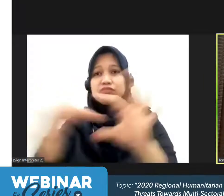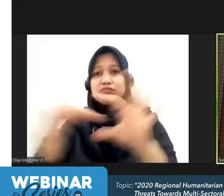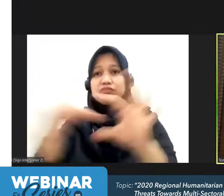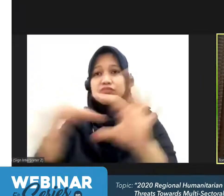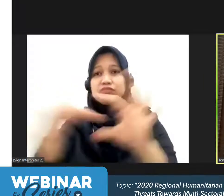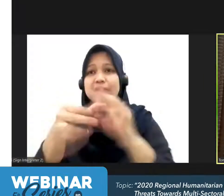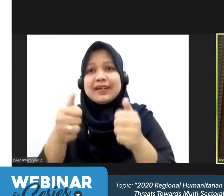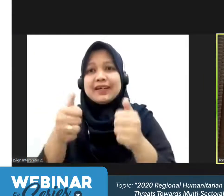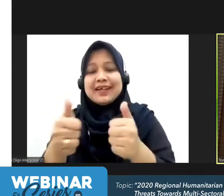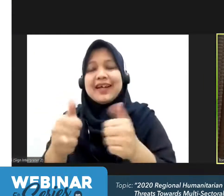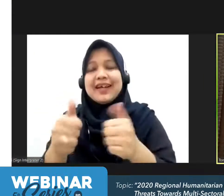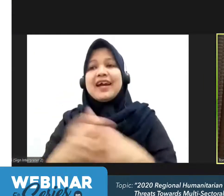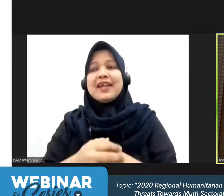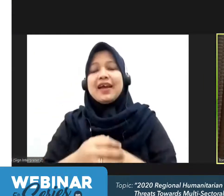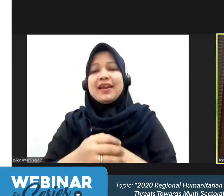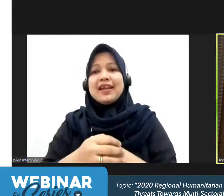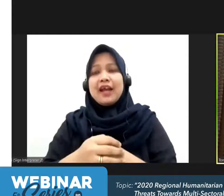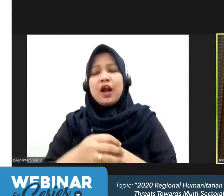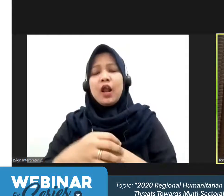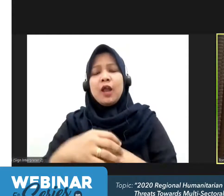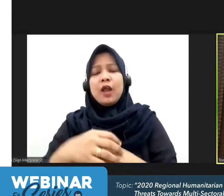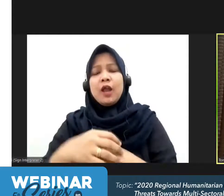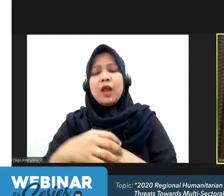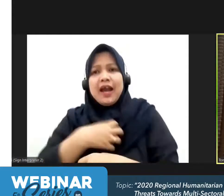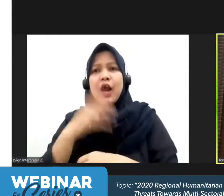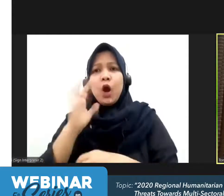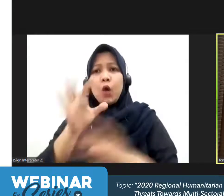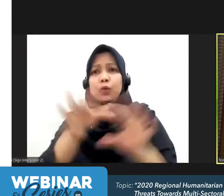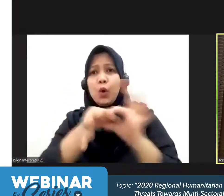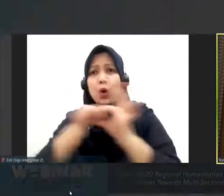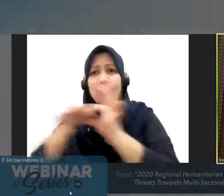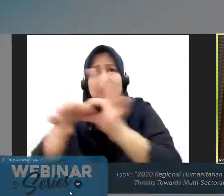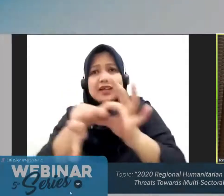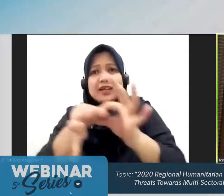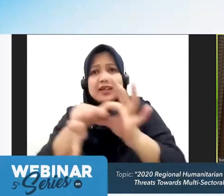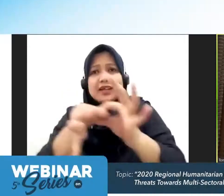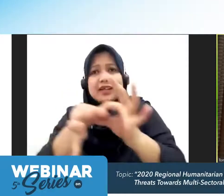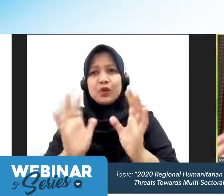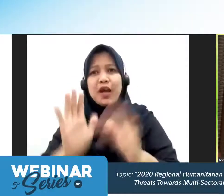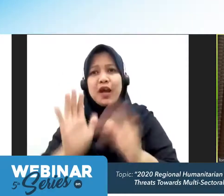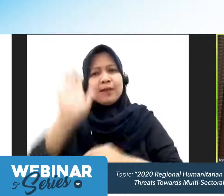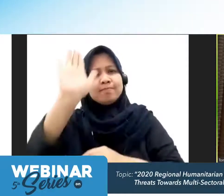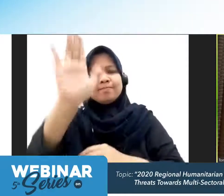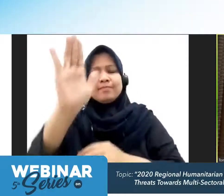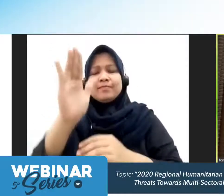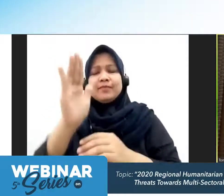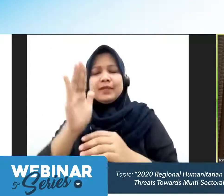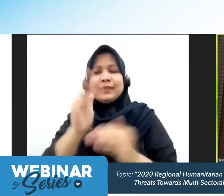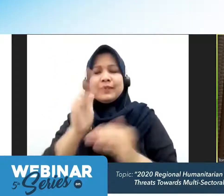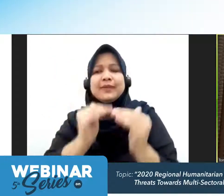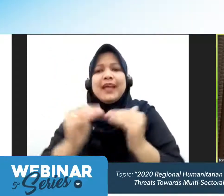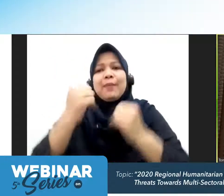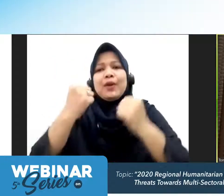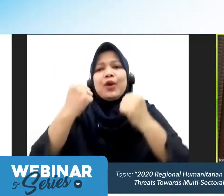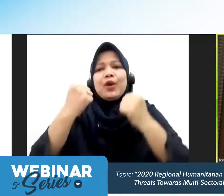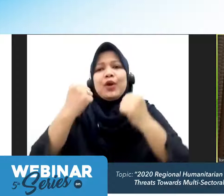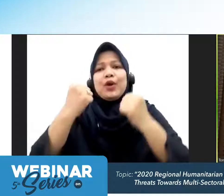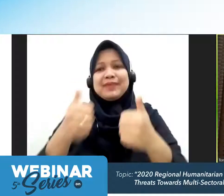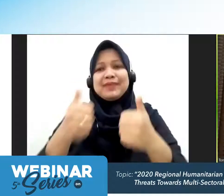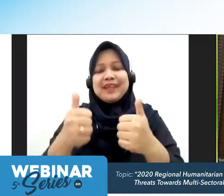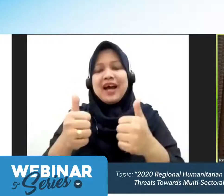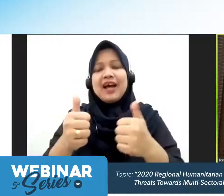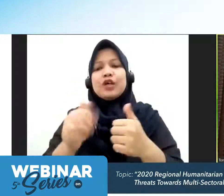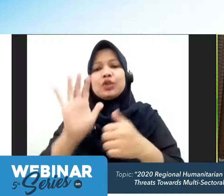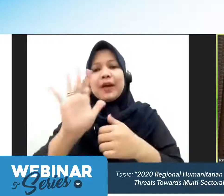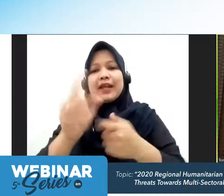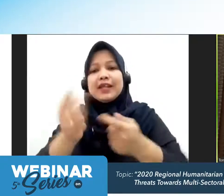this collaboration, we can more stronger to manage everything in disaster